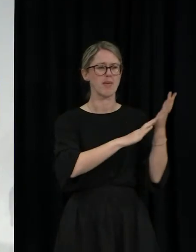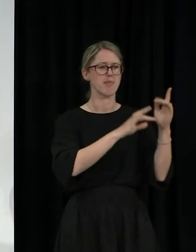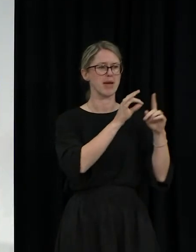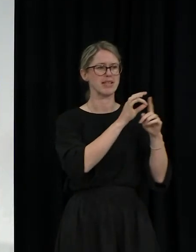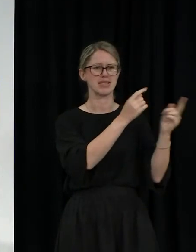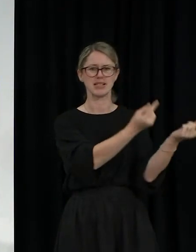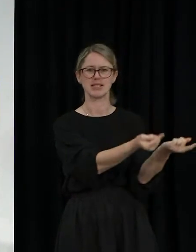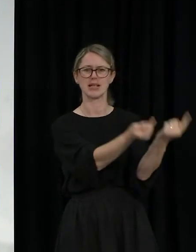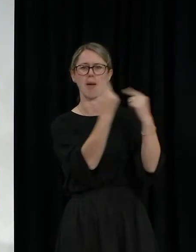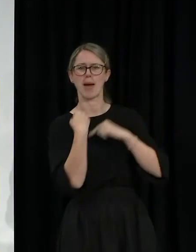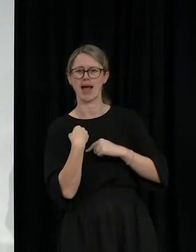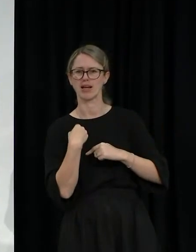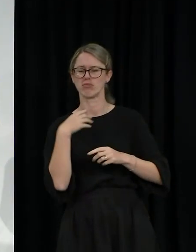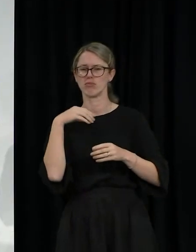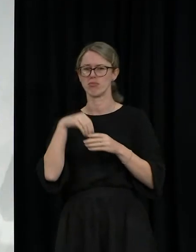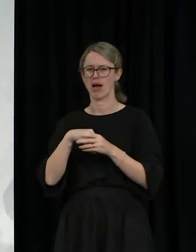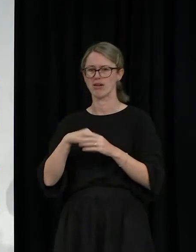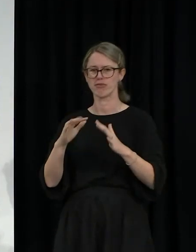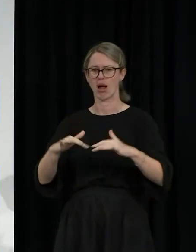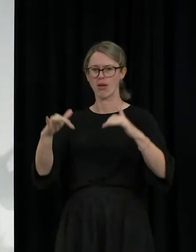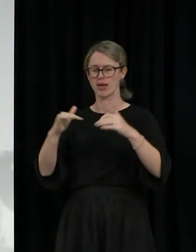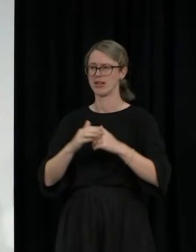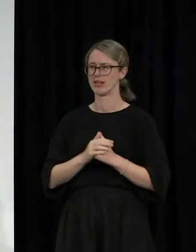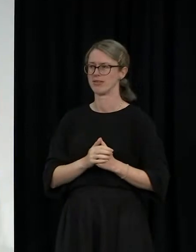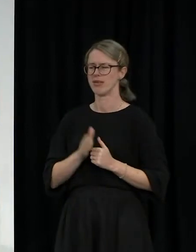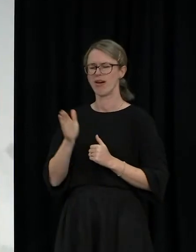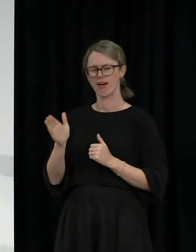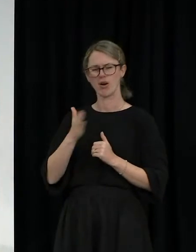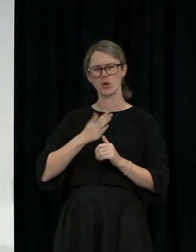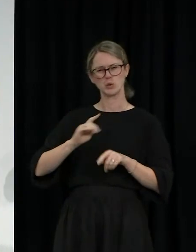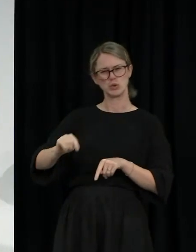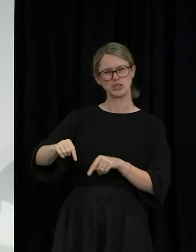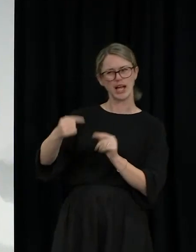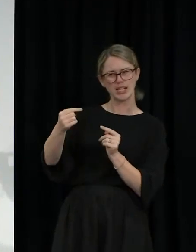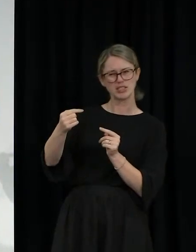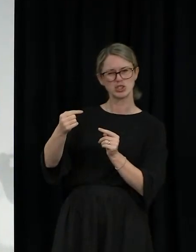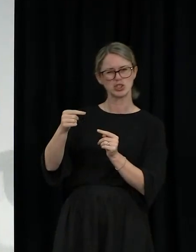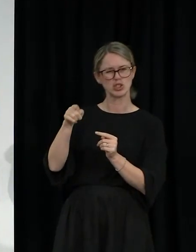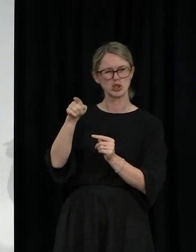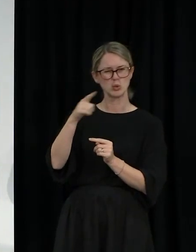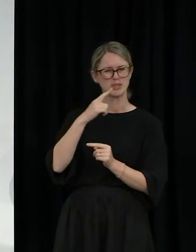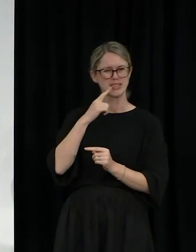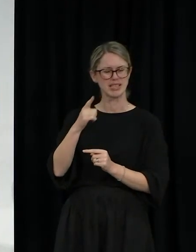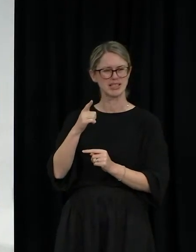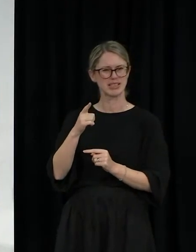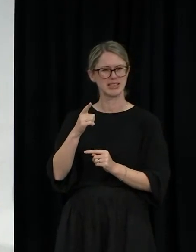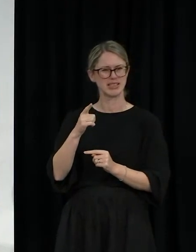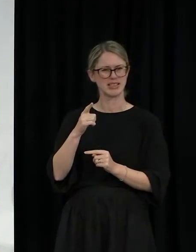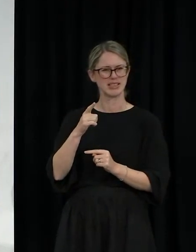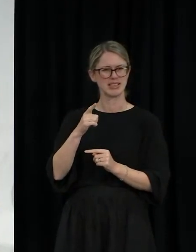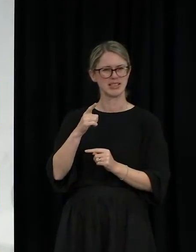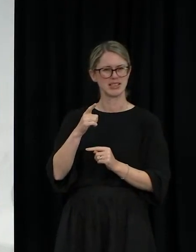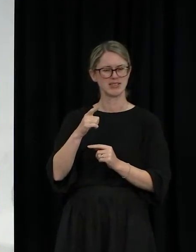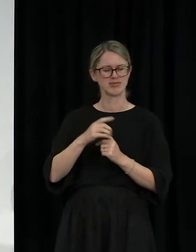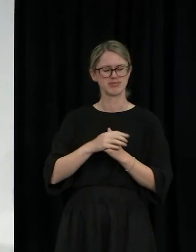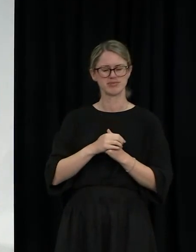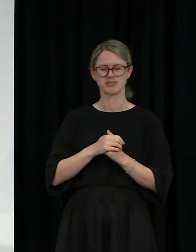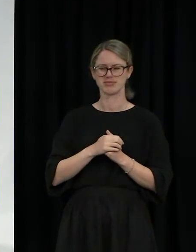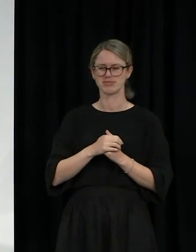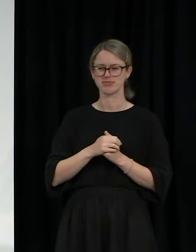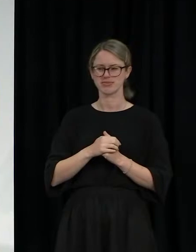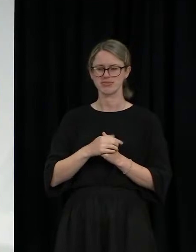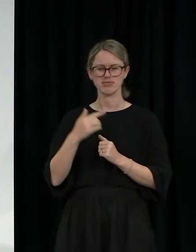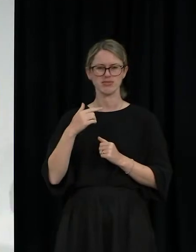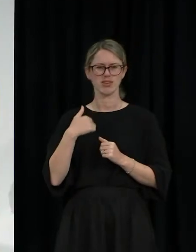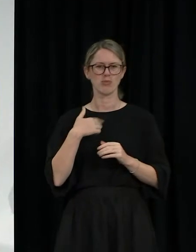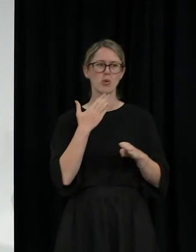just come back and be part of proceedings? I am just going to push back a little bit on the premise that's inside that question. I've been doing a